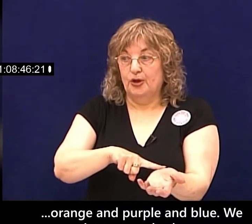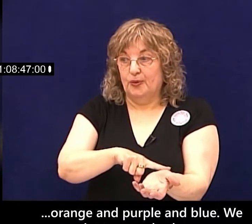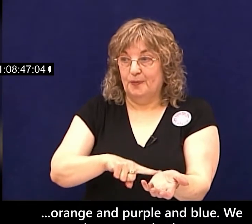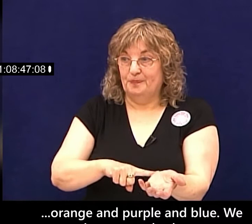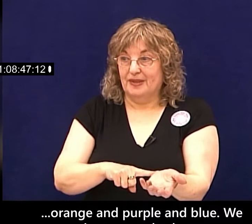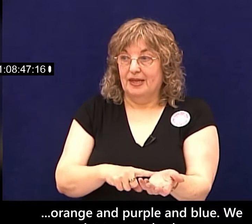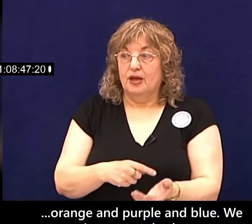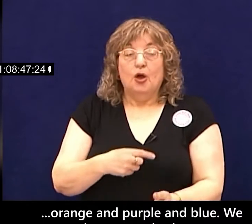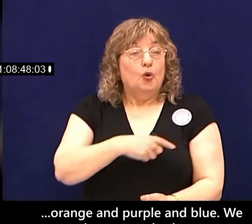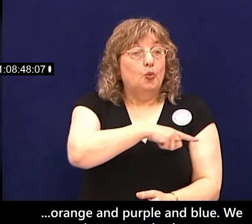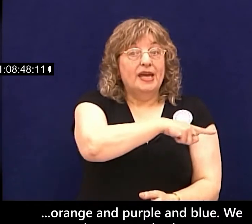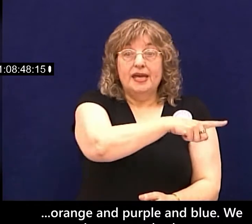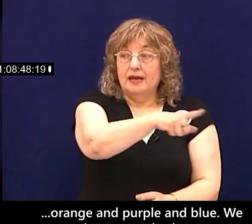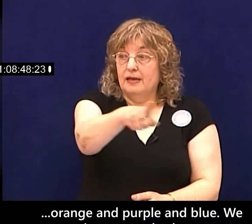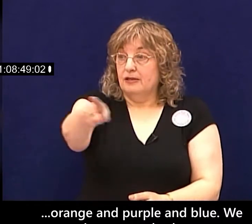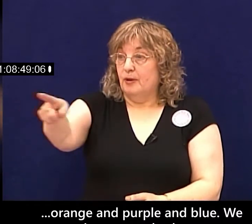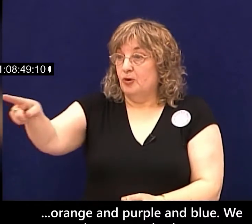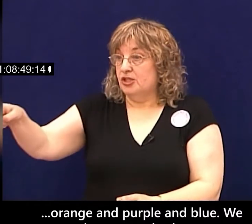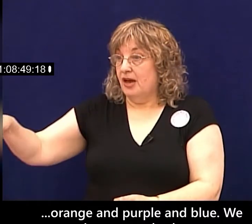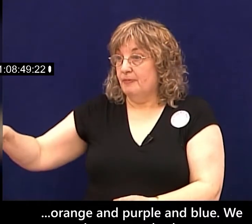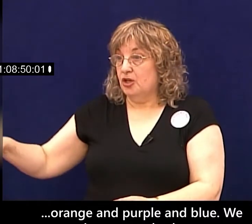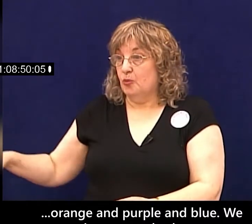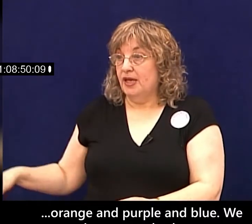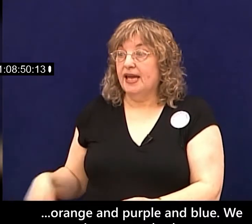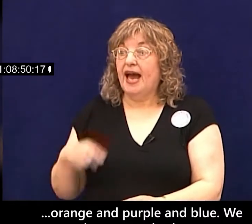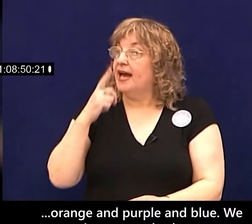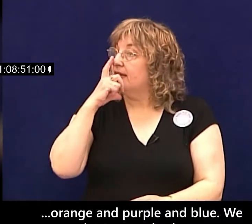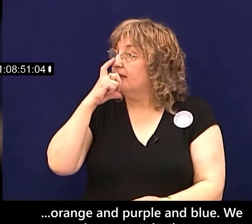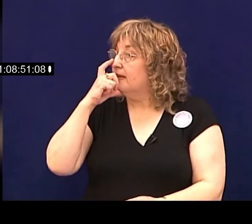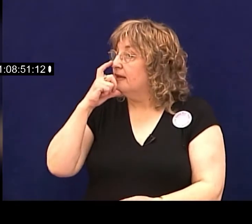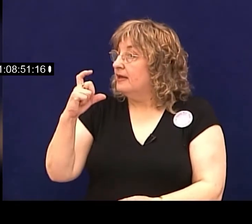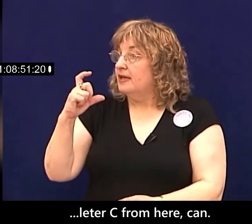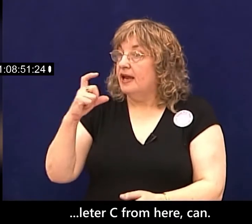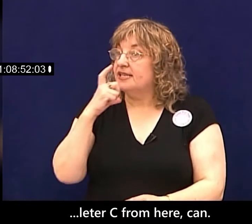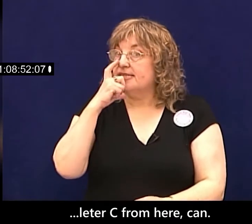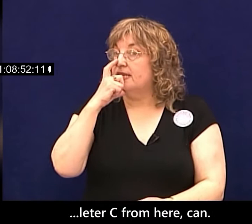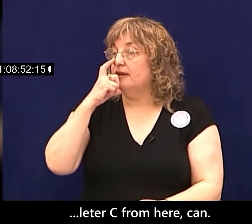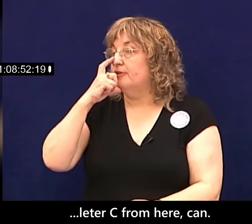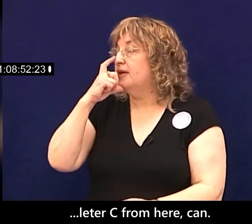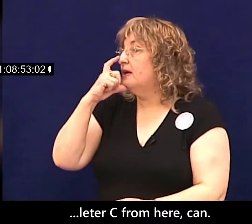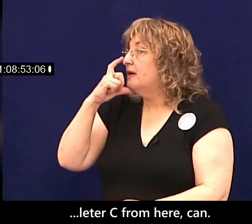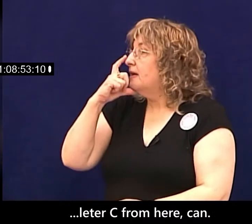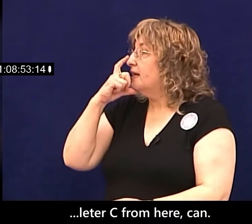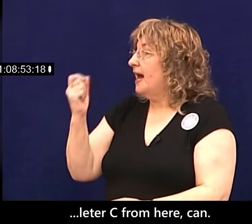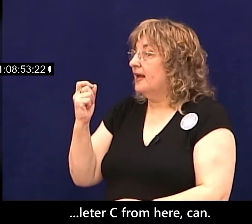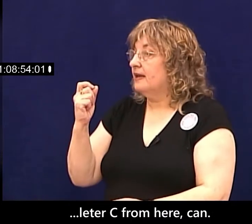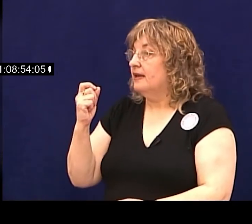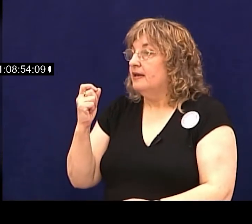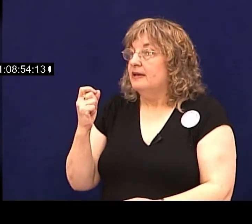blue. We point to everybody, we can. Letter C from here, can. A